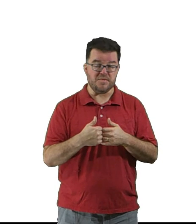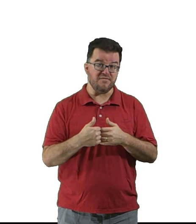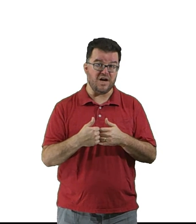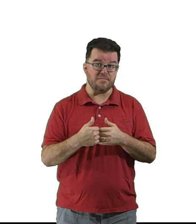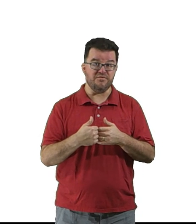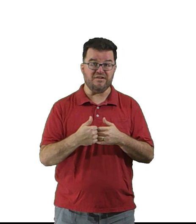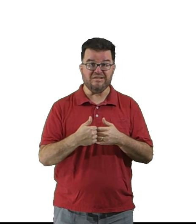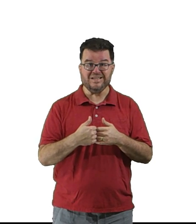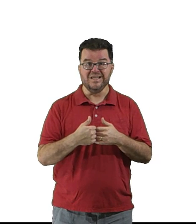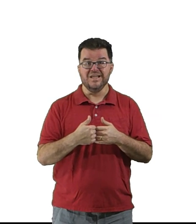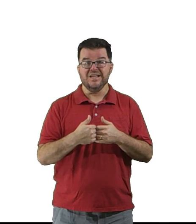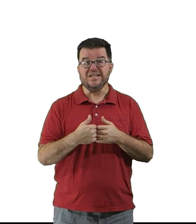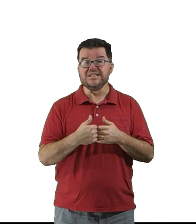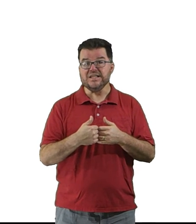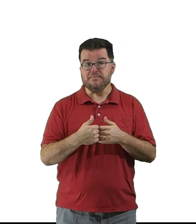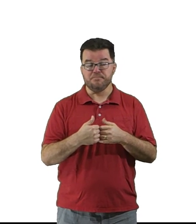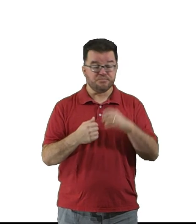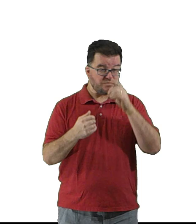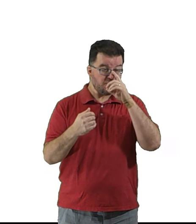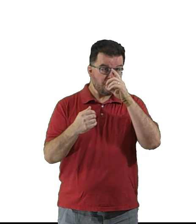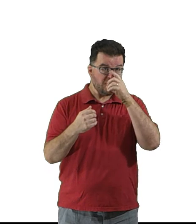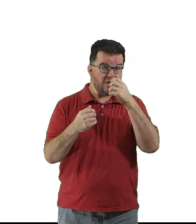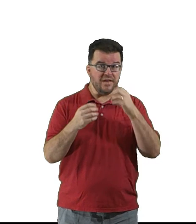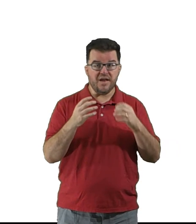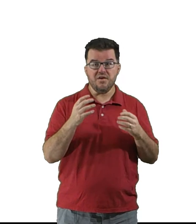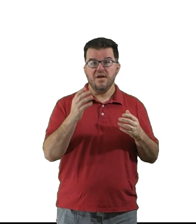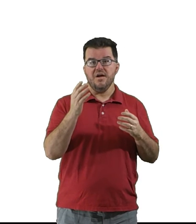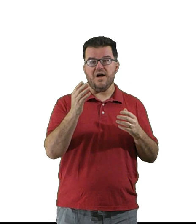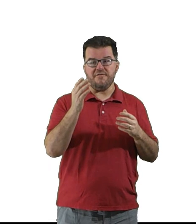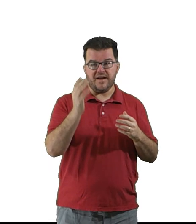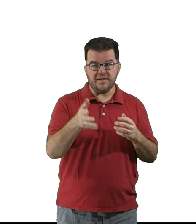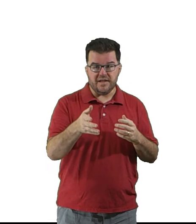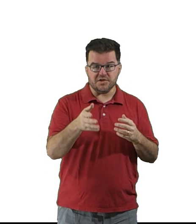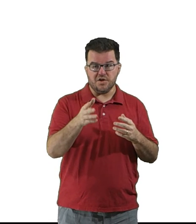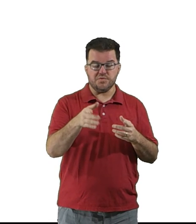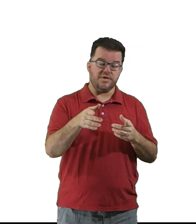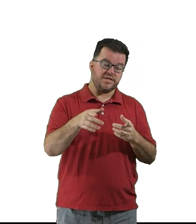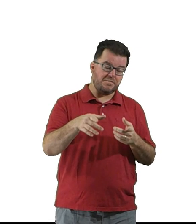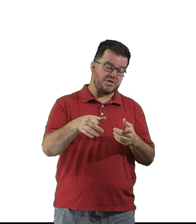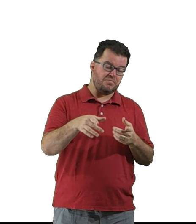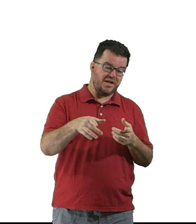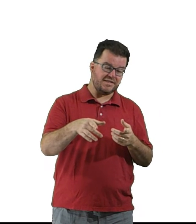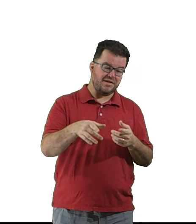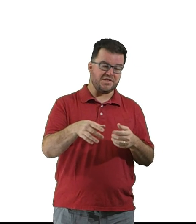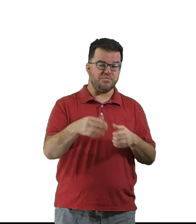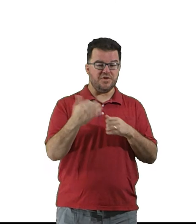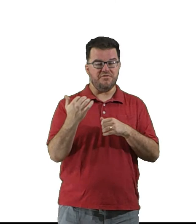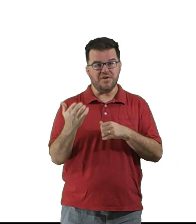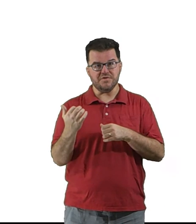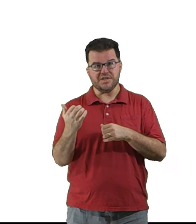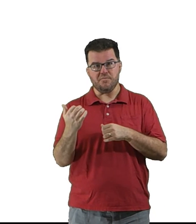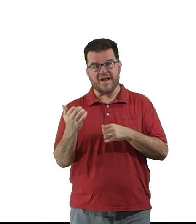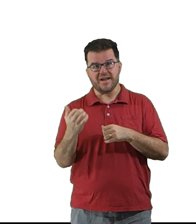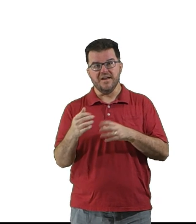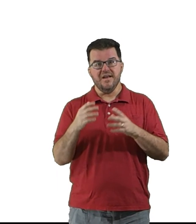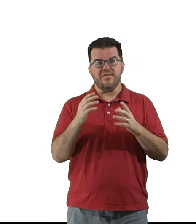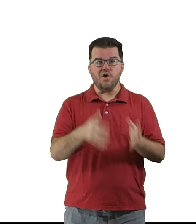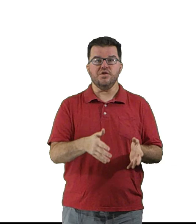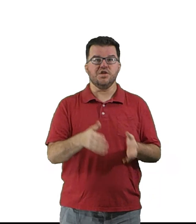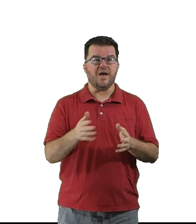the environment fairly easily. And then finally, as long as we're on the subject of plant cells, let's bring the fungal cell back. They also